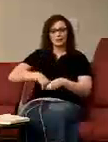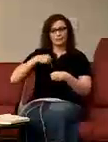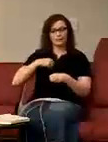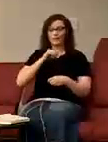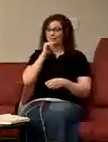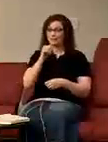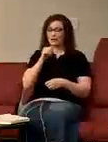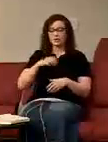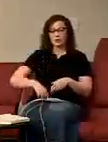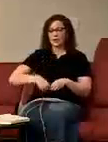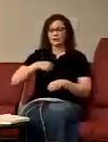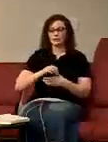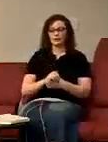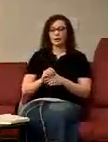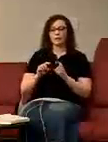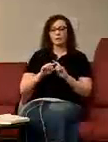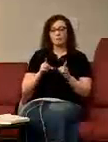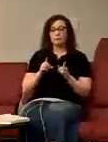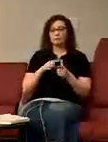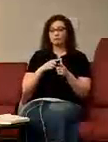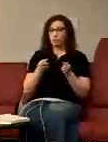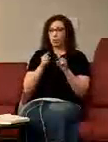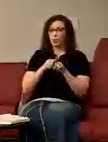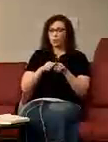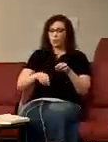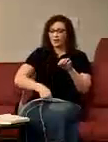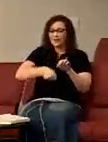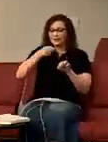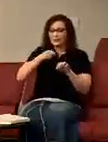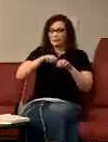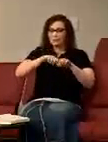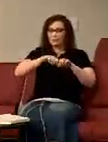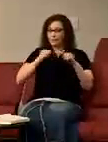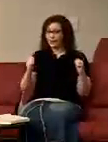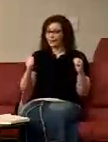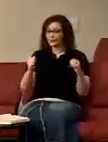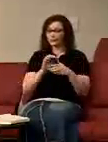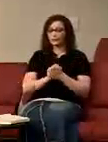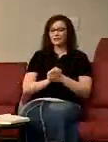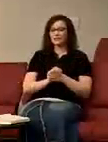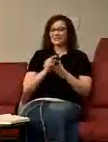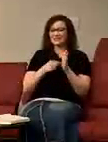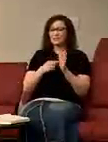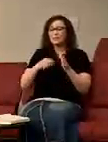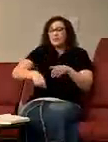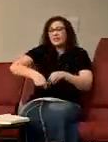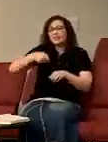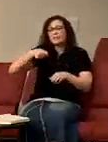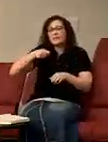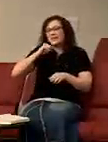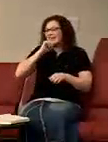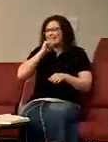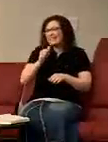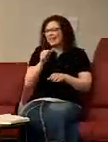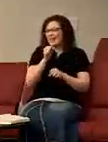the zipper things breaks, sometimes you can get it zipped up, but it's not going to work very good. Or most of the time, you